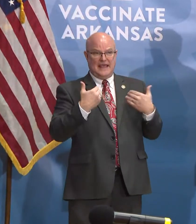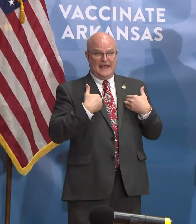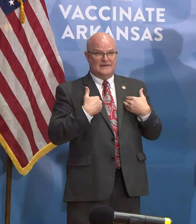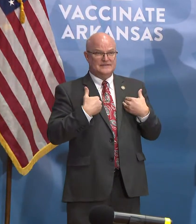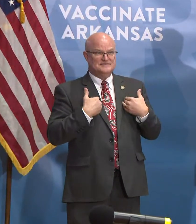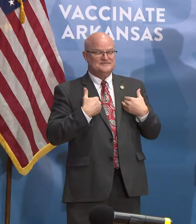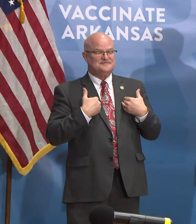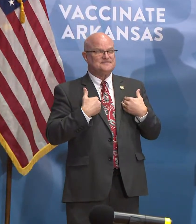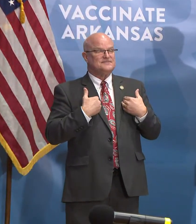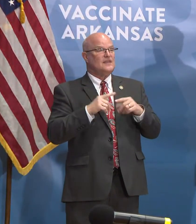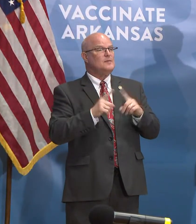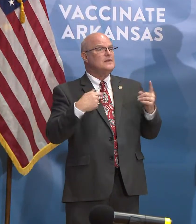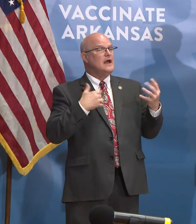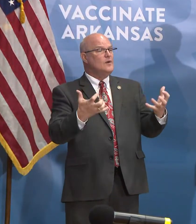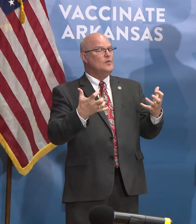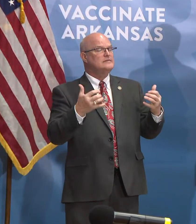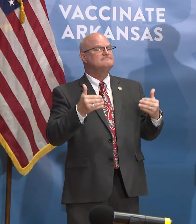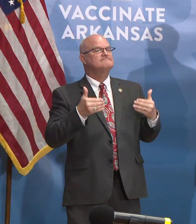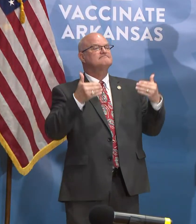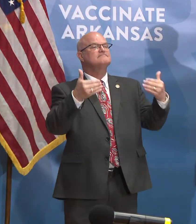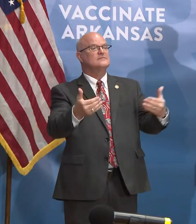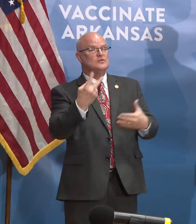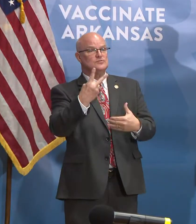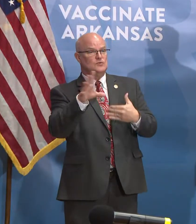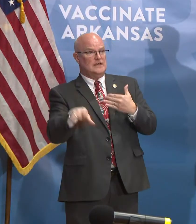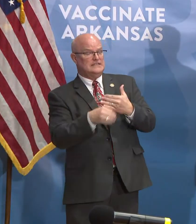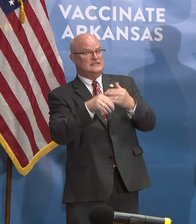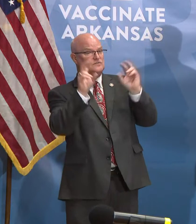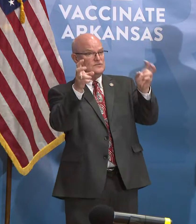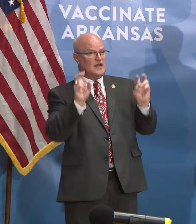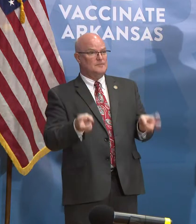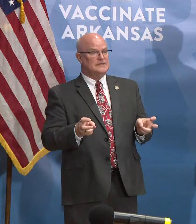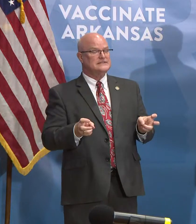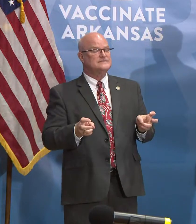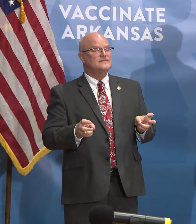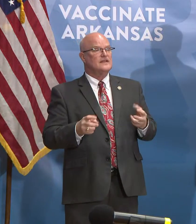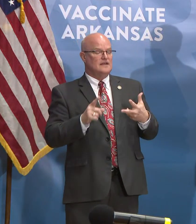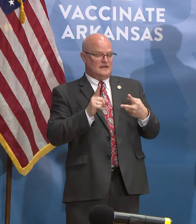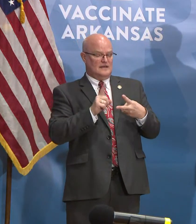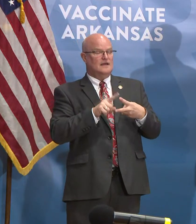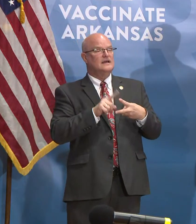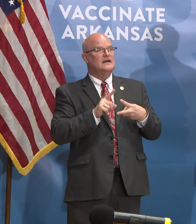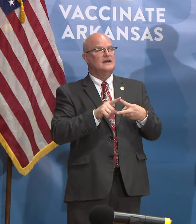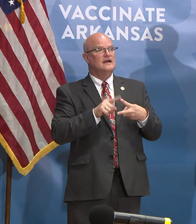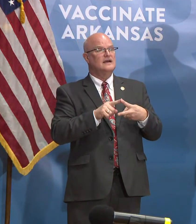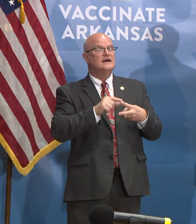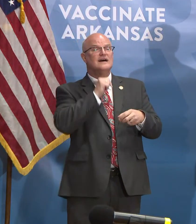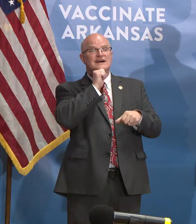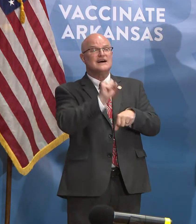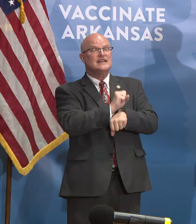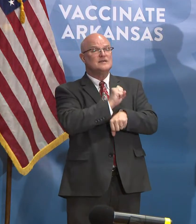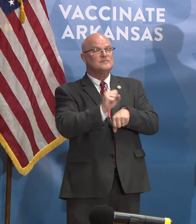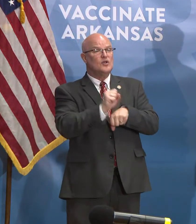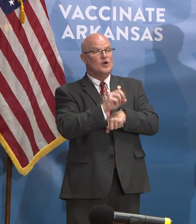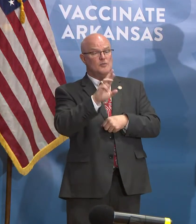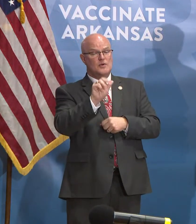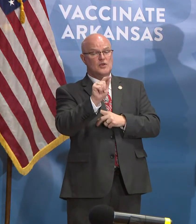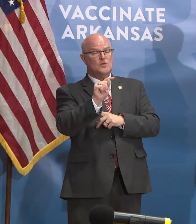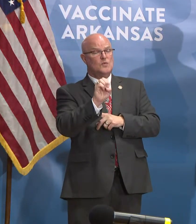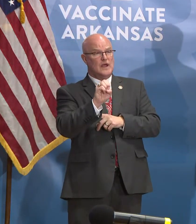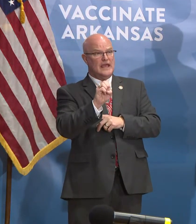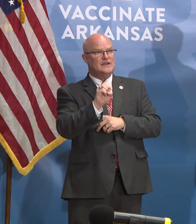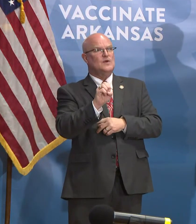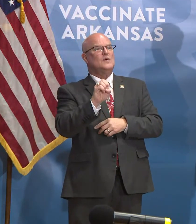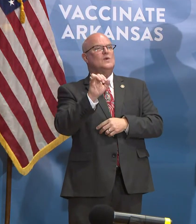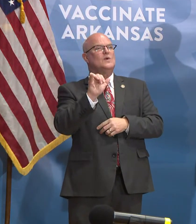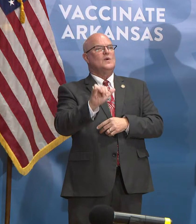have. But I wanted to move on to two additional topics. And the first one is our unemployment rate. And believe it or not,